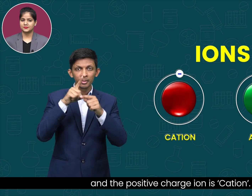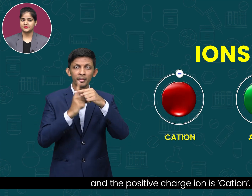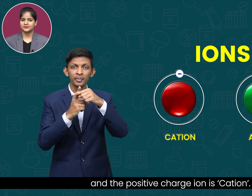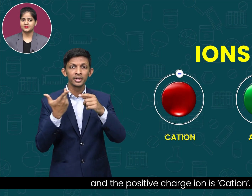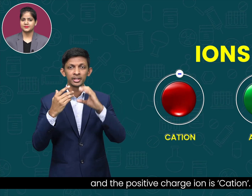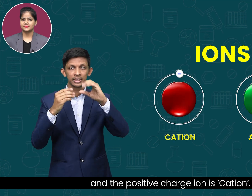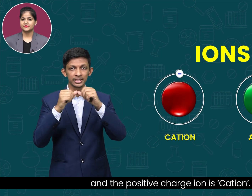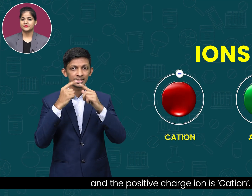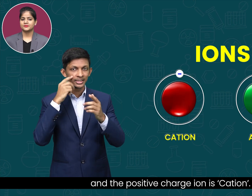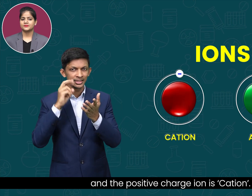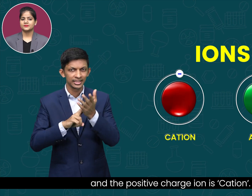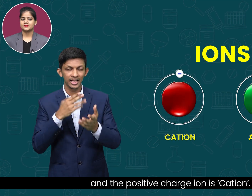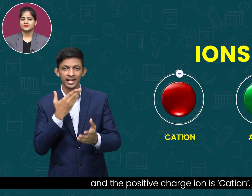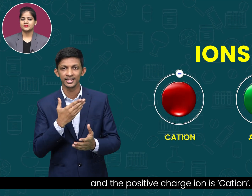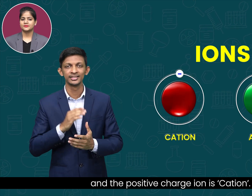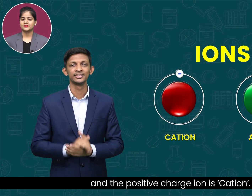cation.